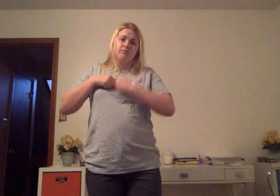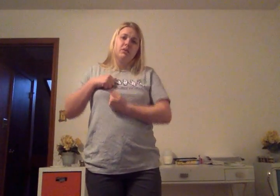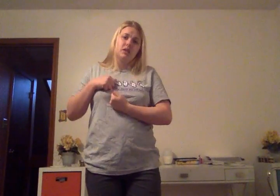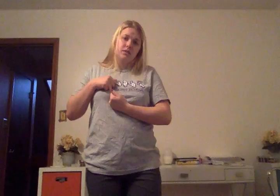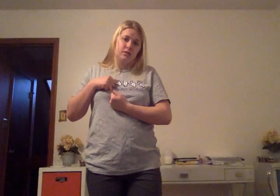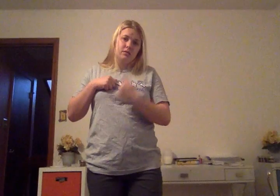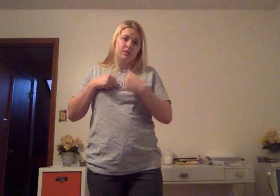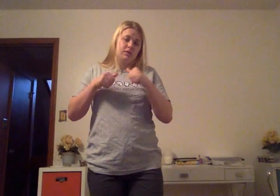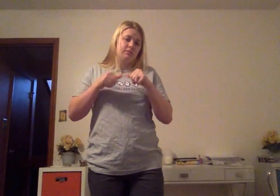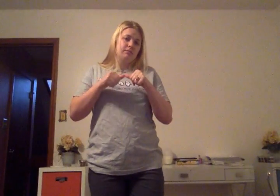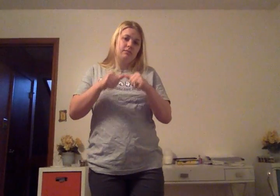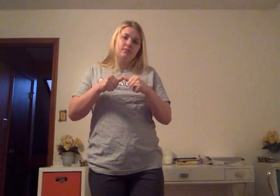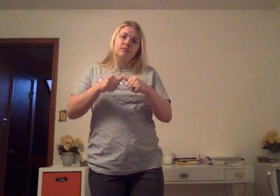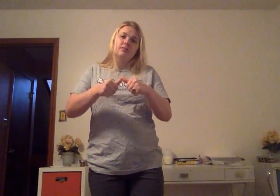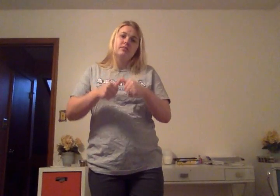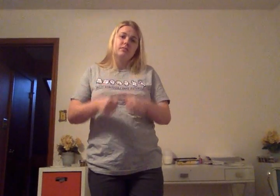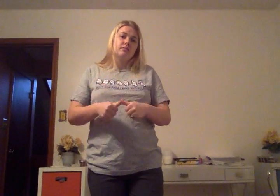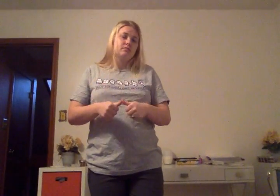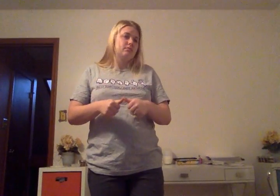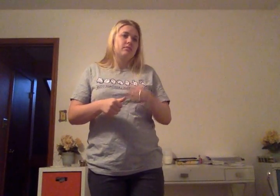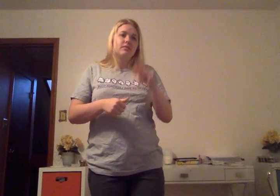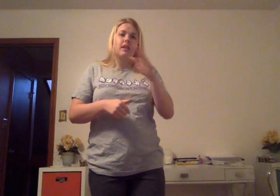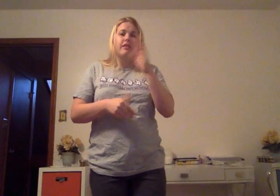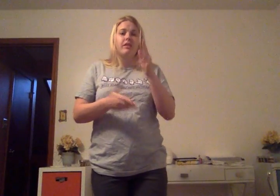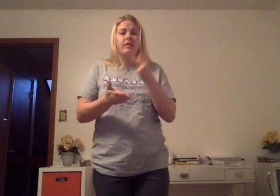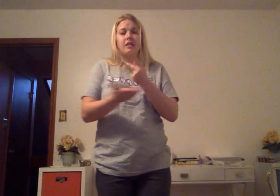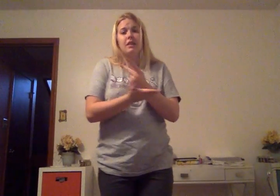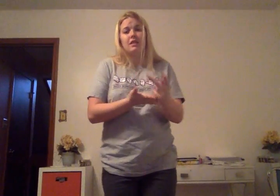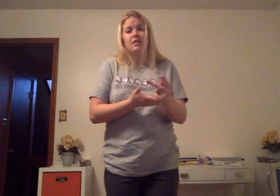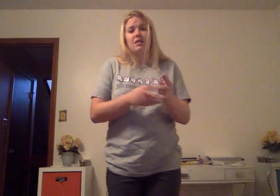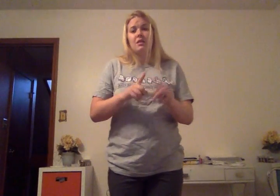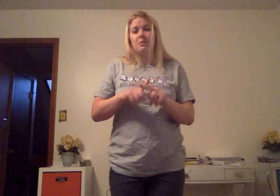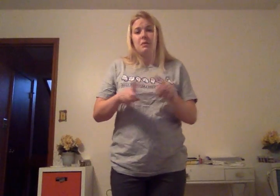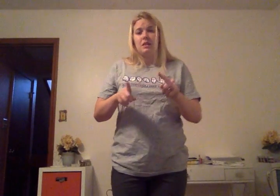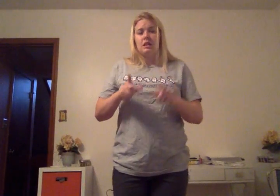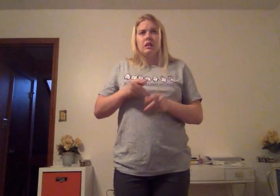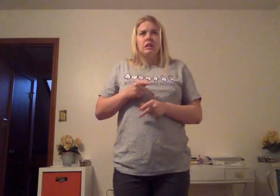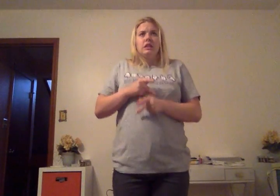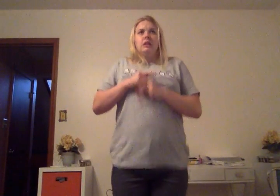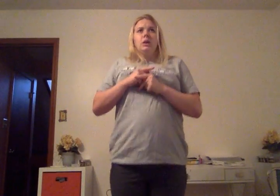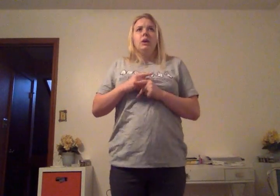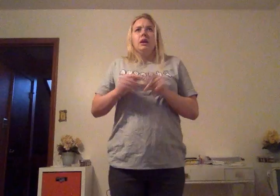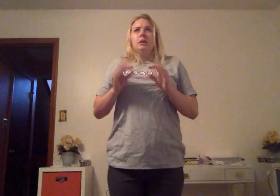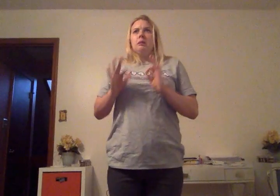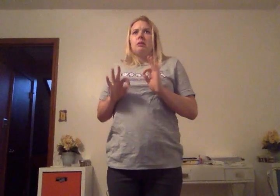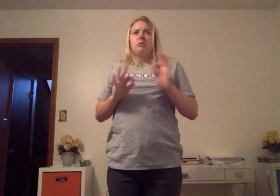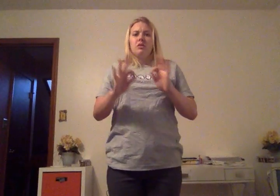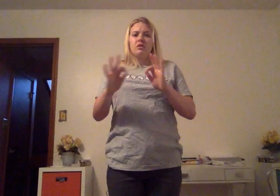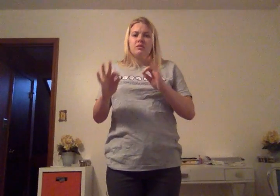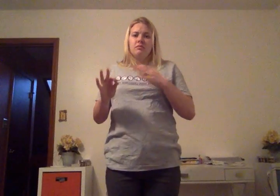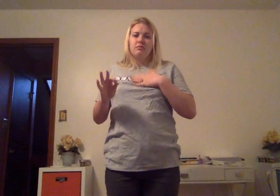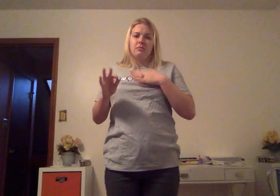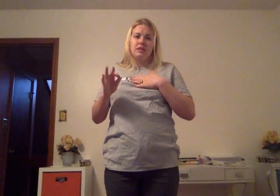together enough to where I would never let you down, but I kept it too much together to where I let myself down. You feel like you